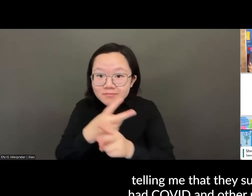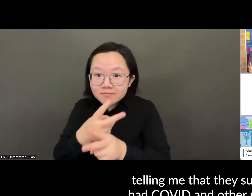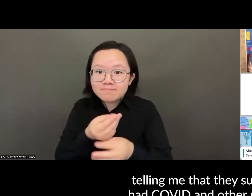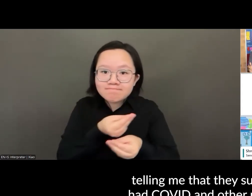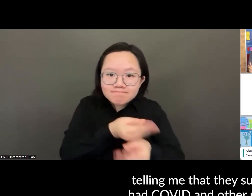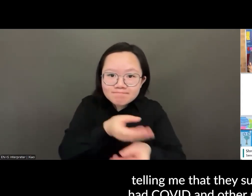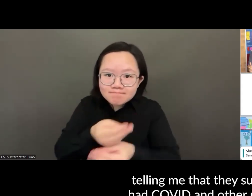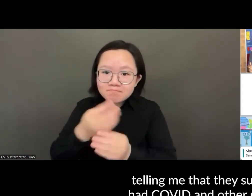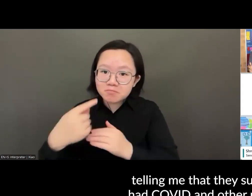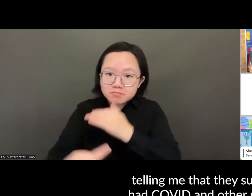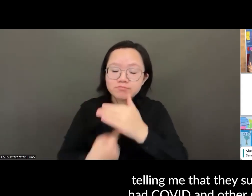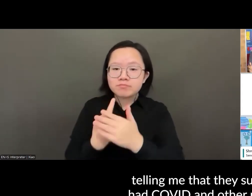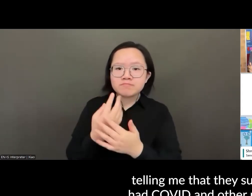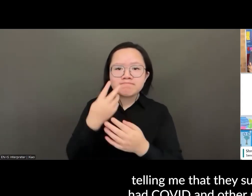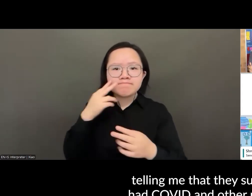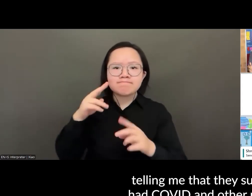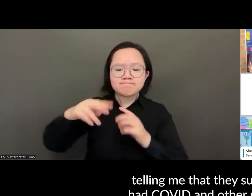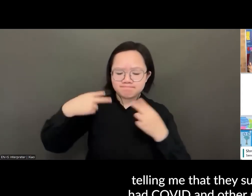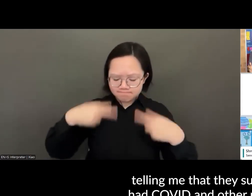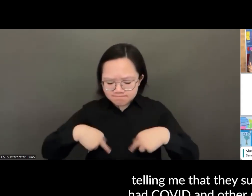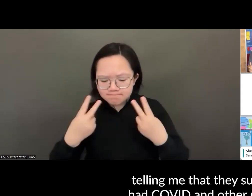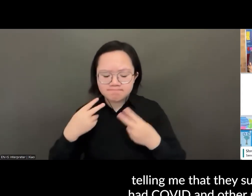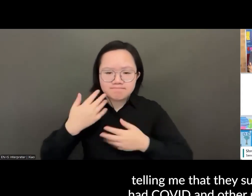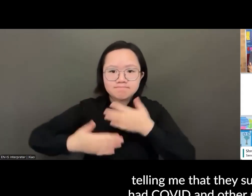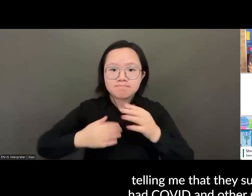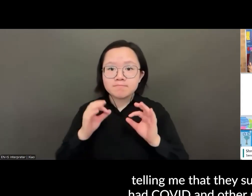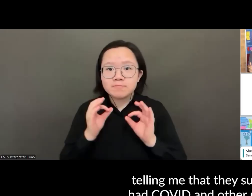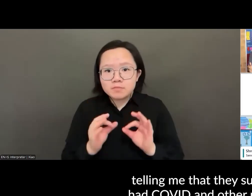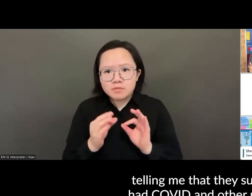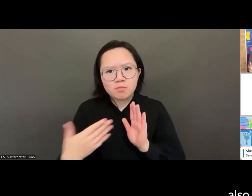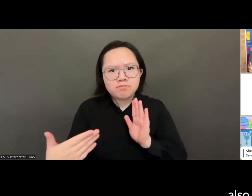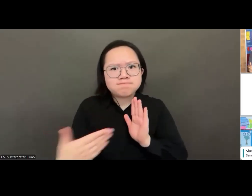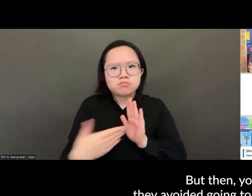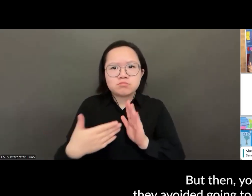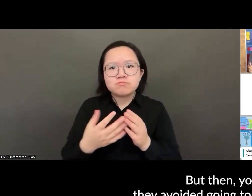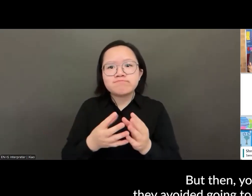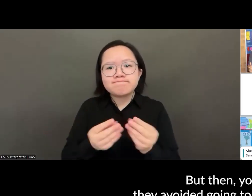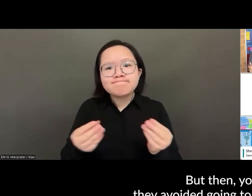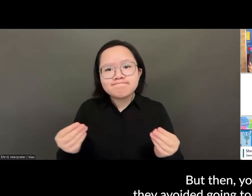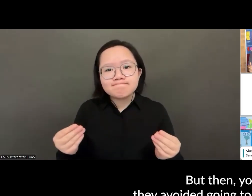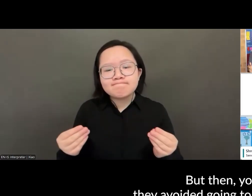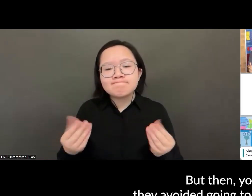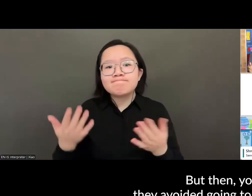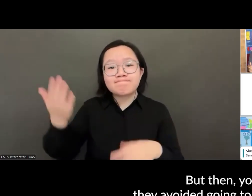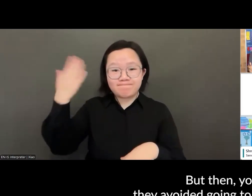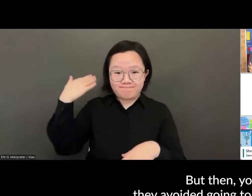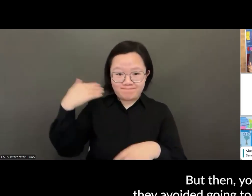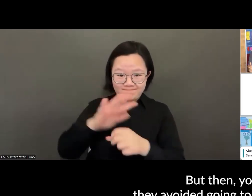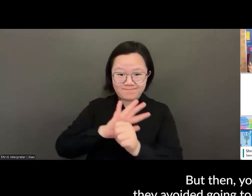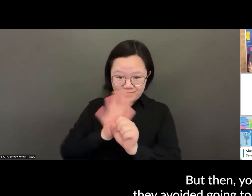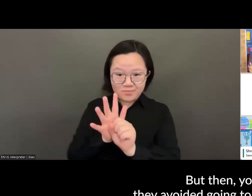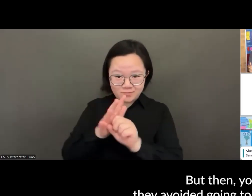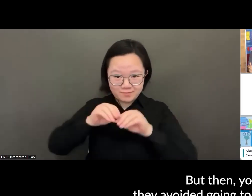they suspected that they had COVID and other medical conditions also. But then, they